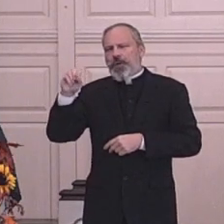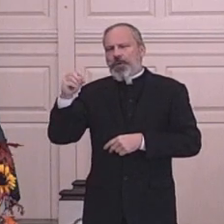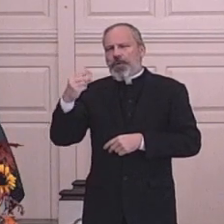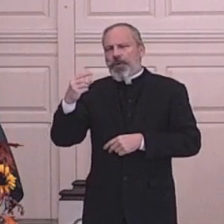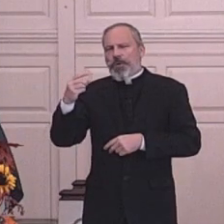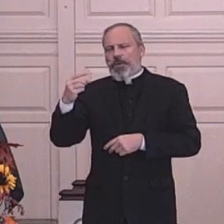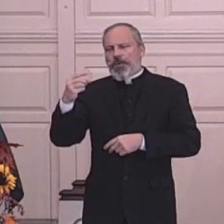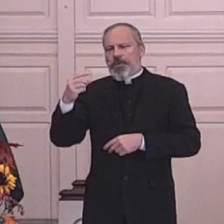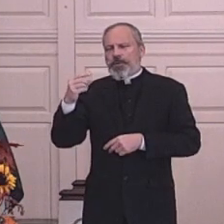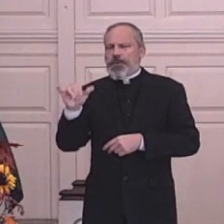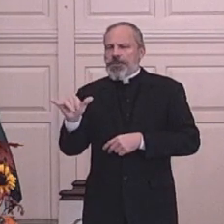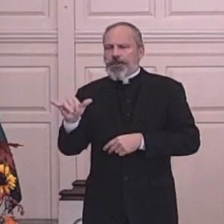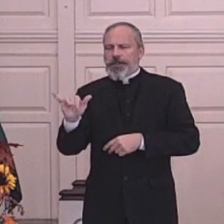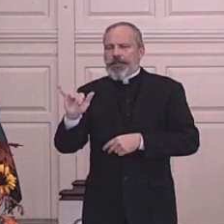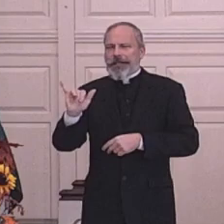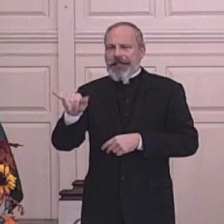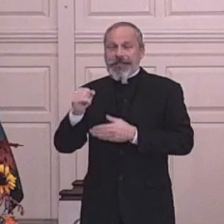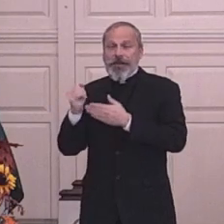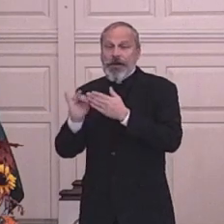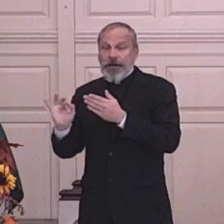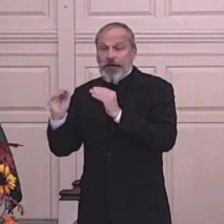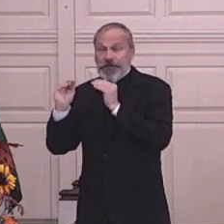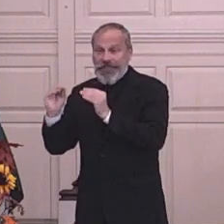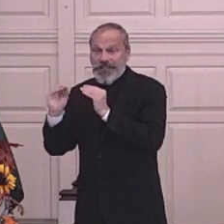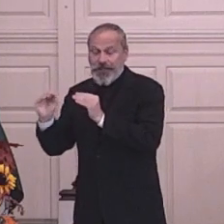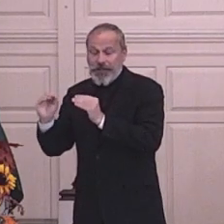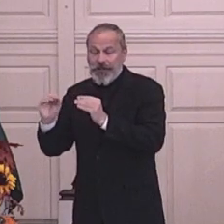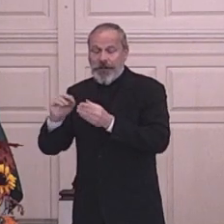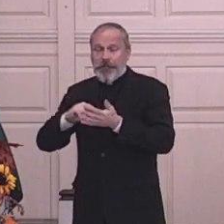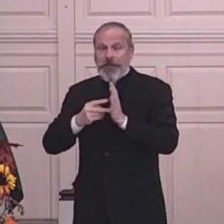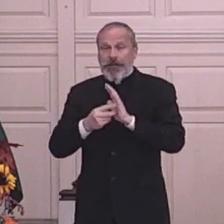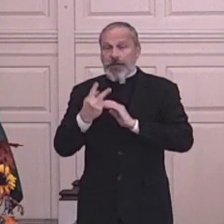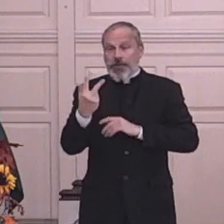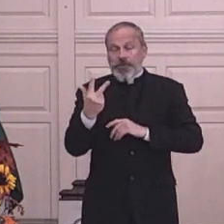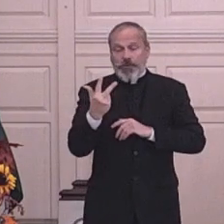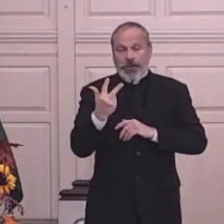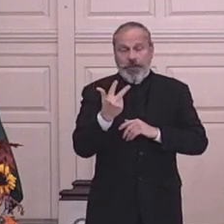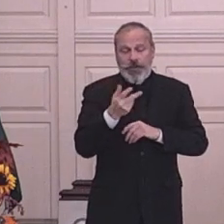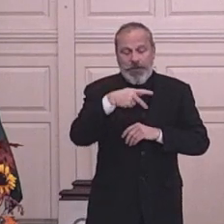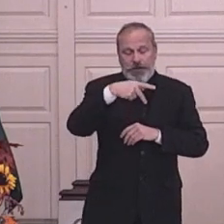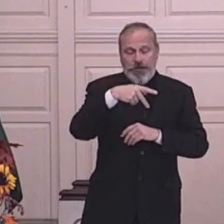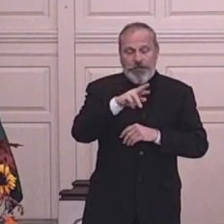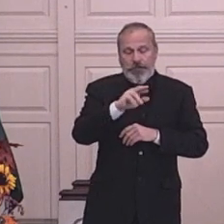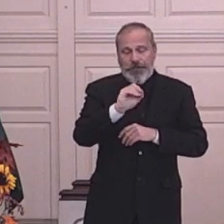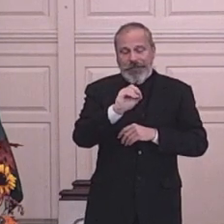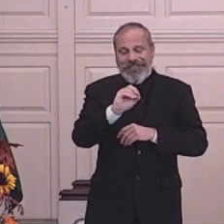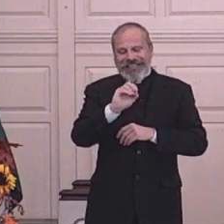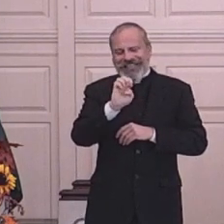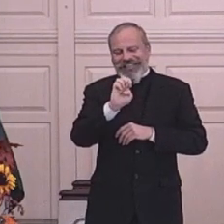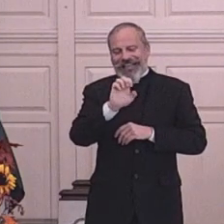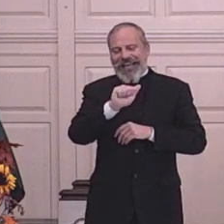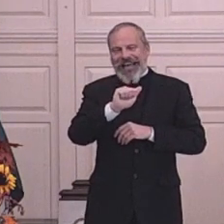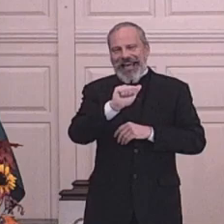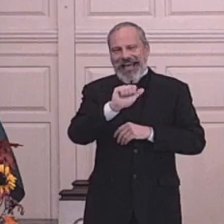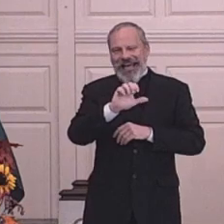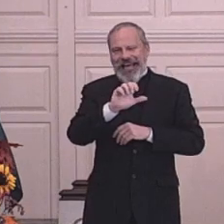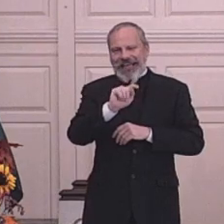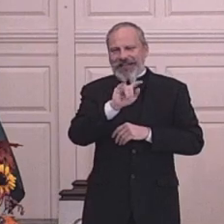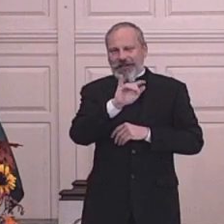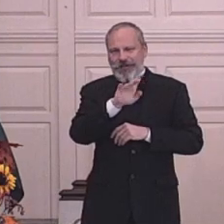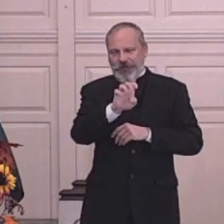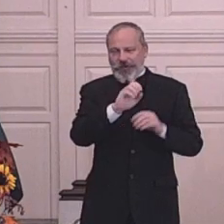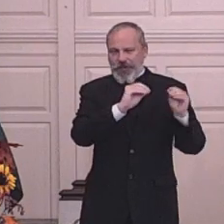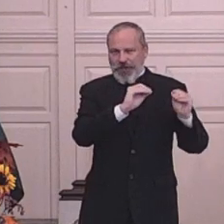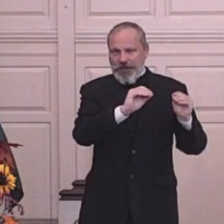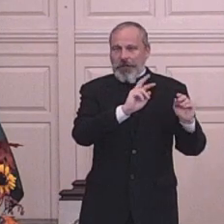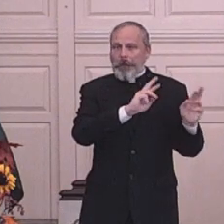teaching. Teaching happens in three phases. There is preactive teaching, where a teacher prepares a